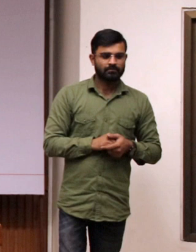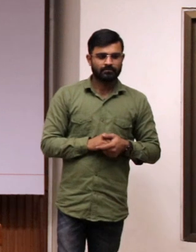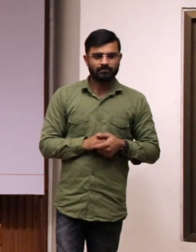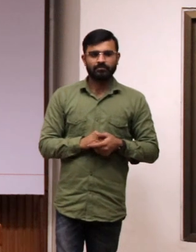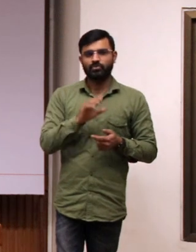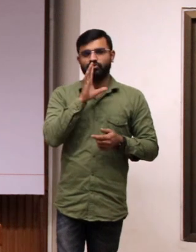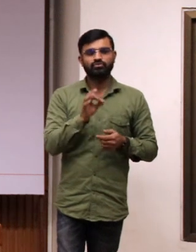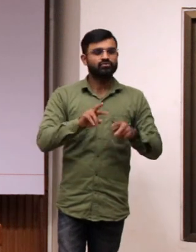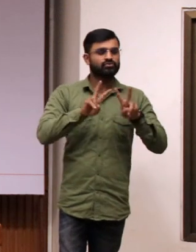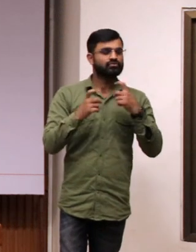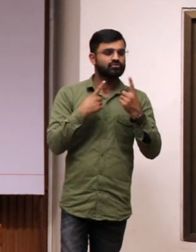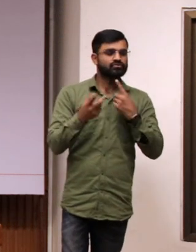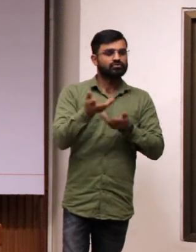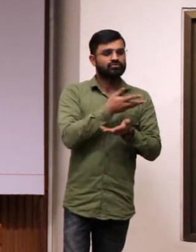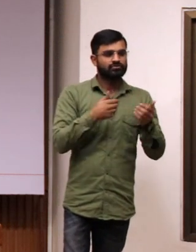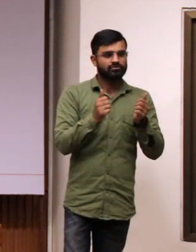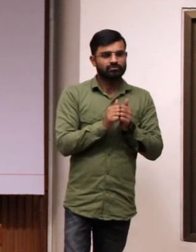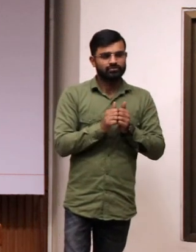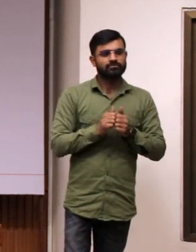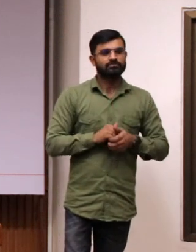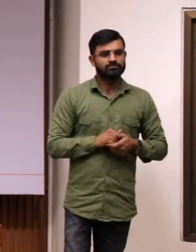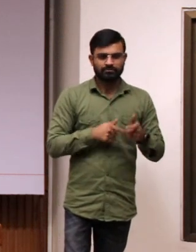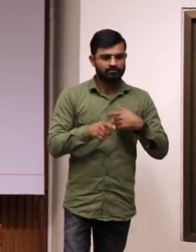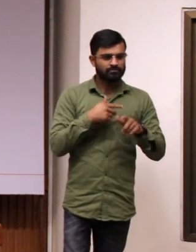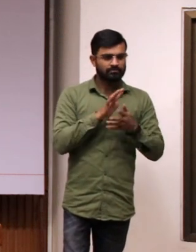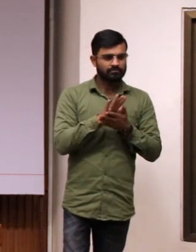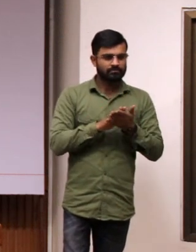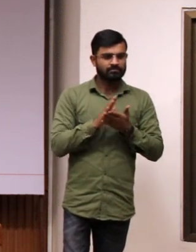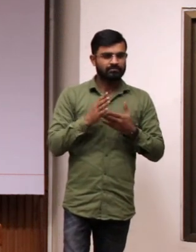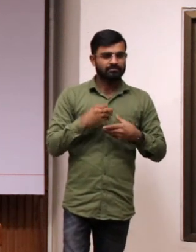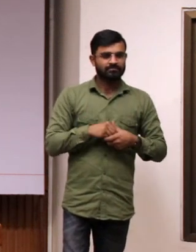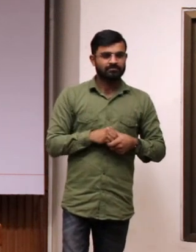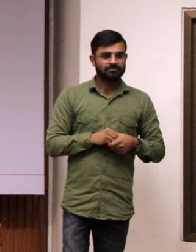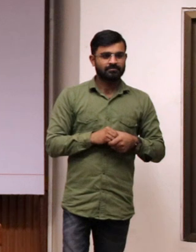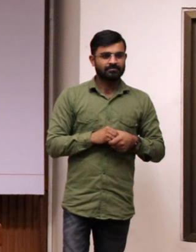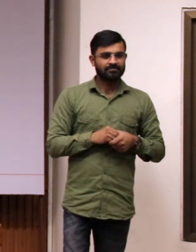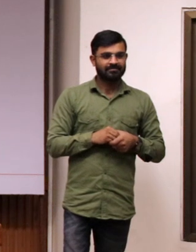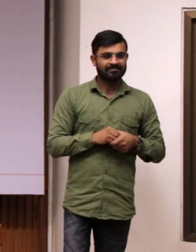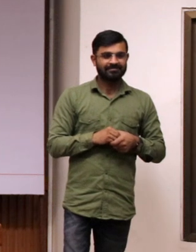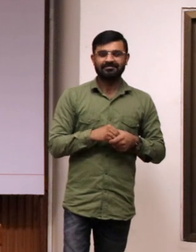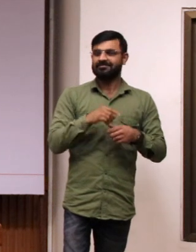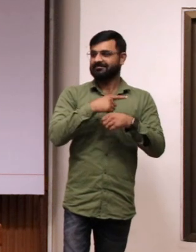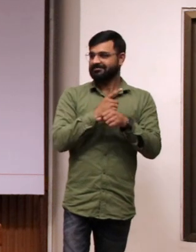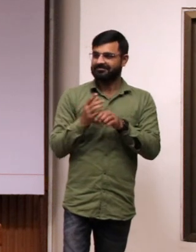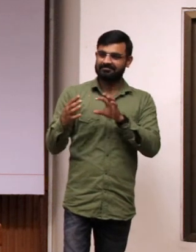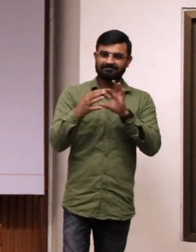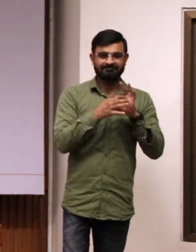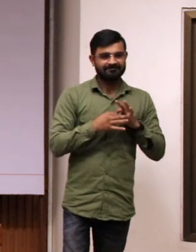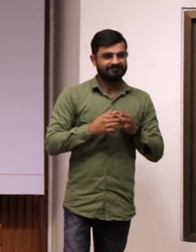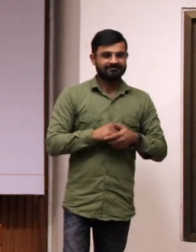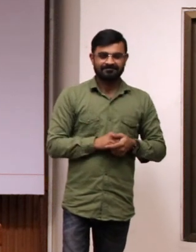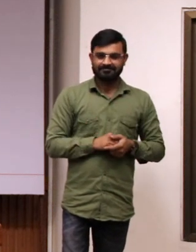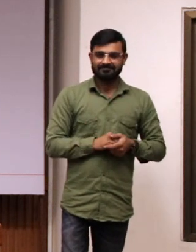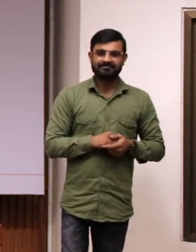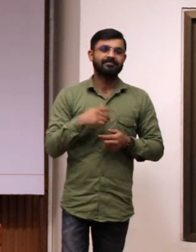the actual topic we want to discuss with you. We often seen, and especially in the judgments and orders and various policy documents, that